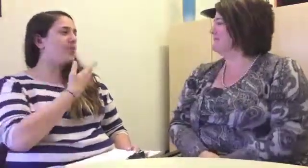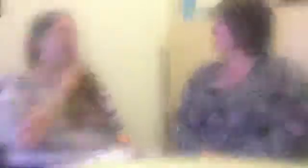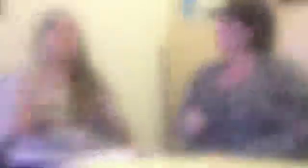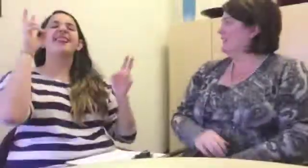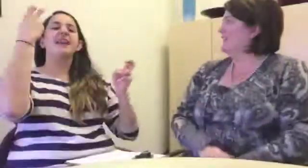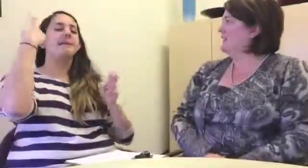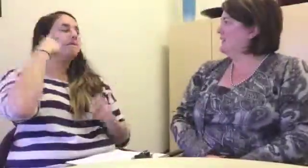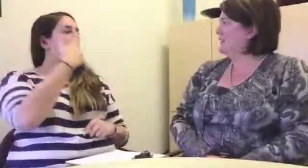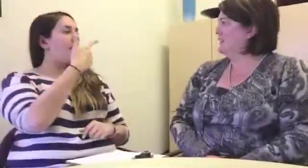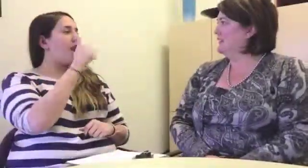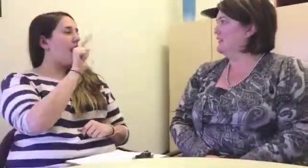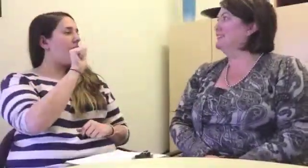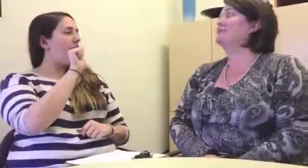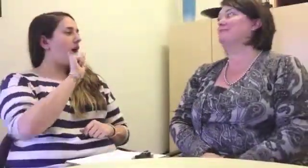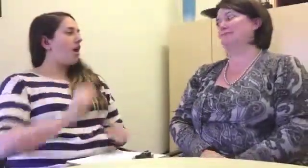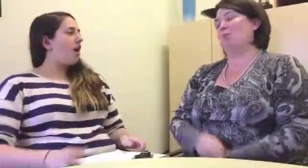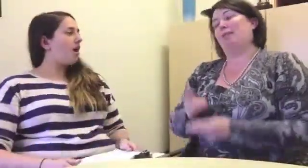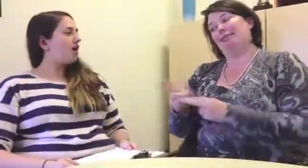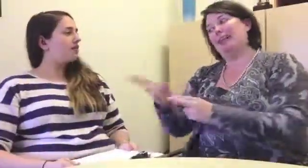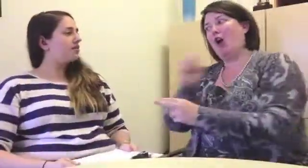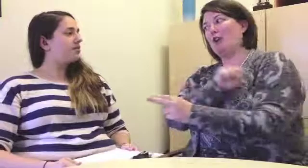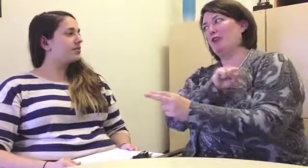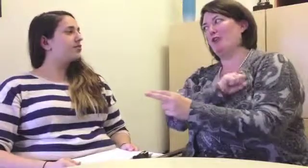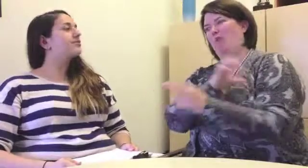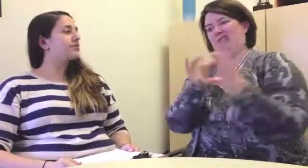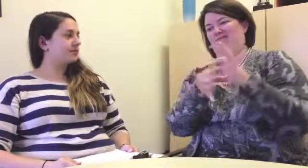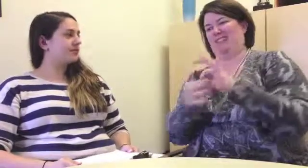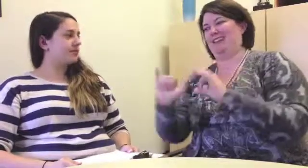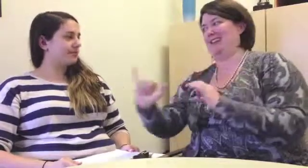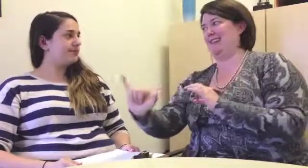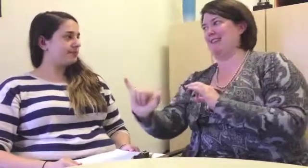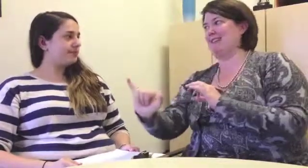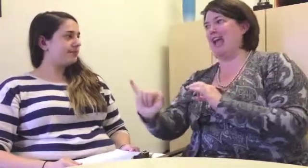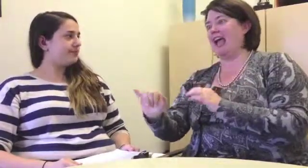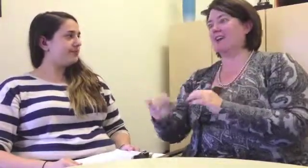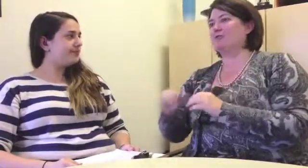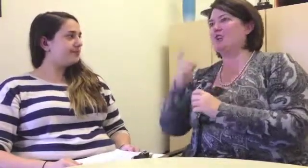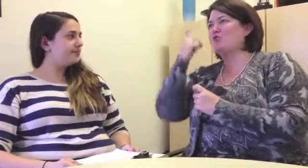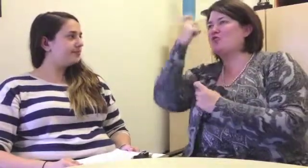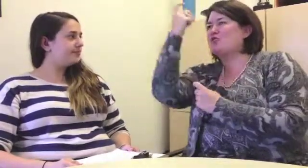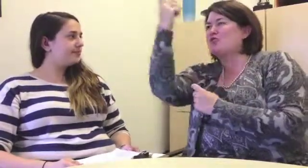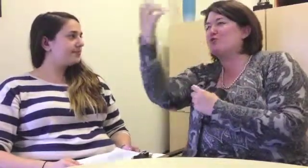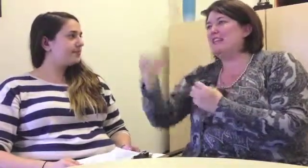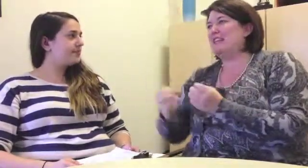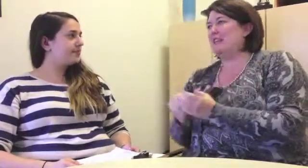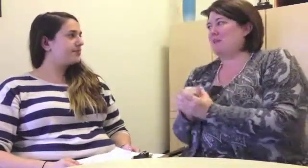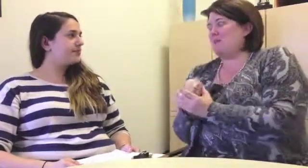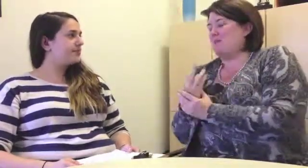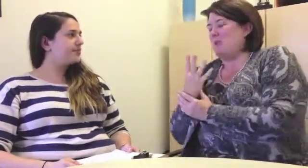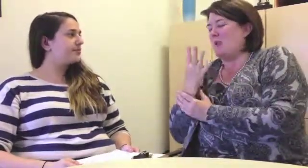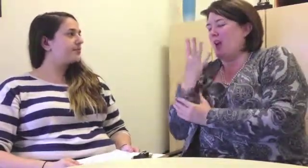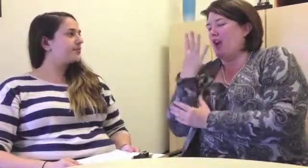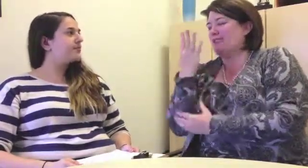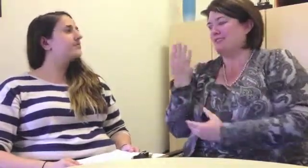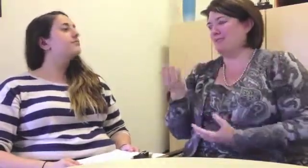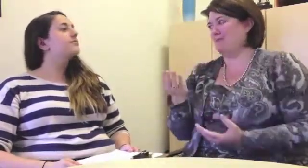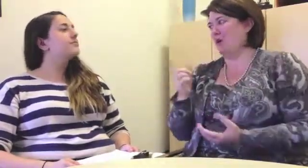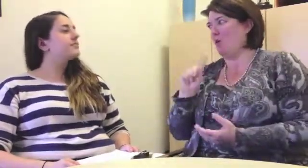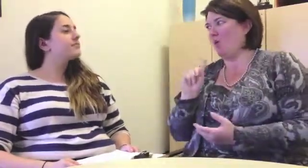and our history. What was the theme this year? Well, actually connected to Warren and